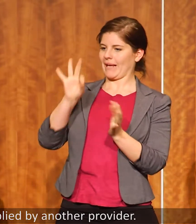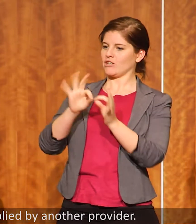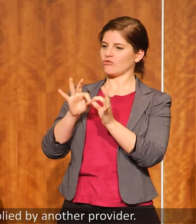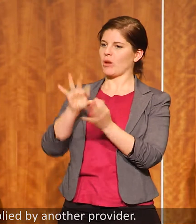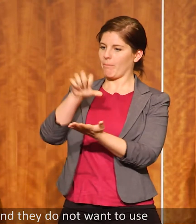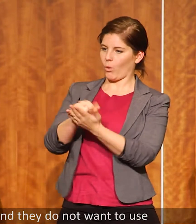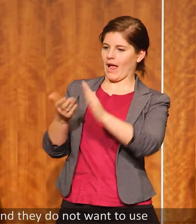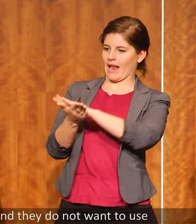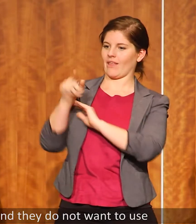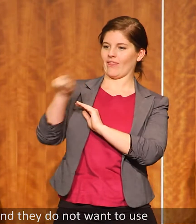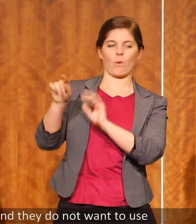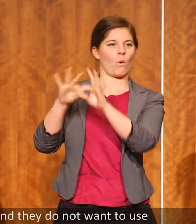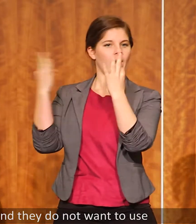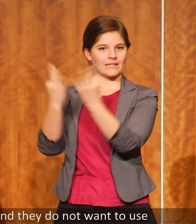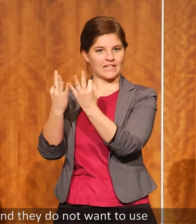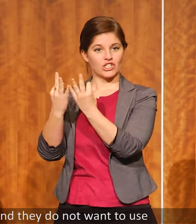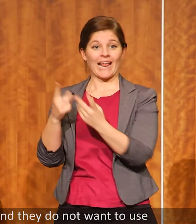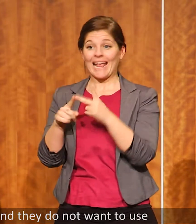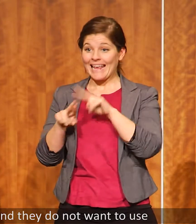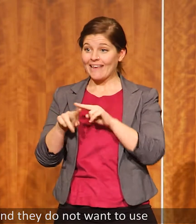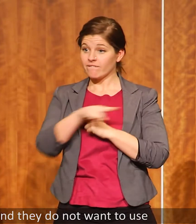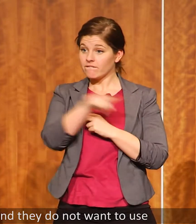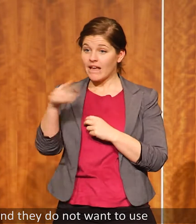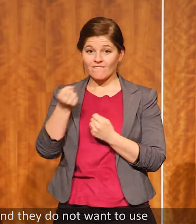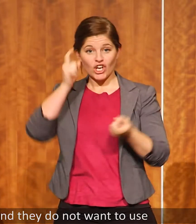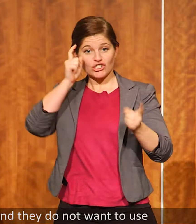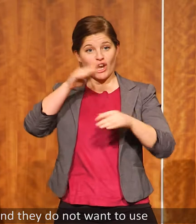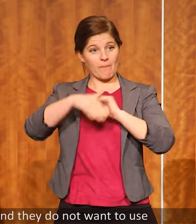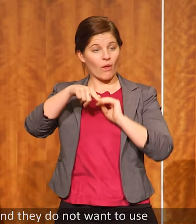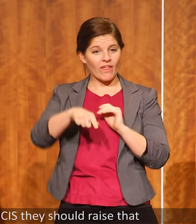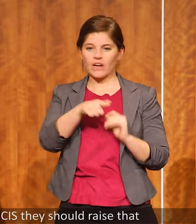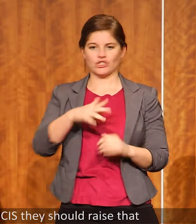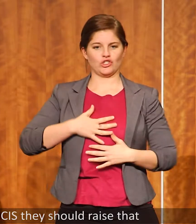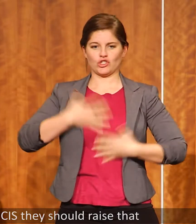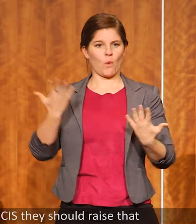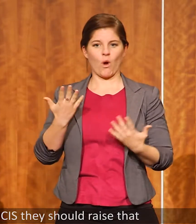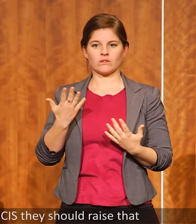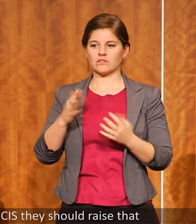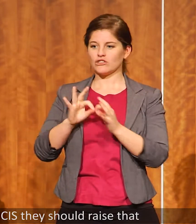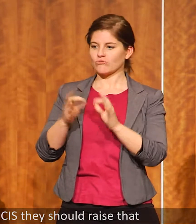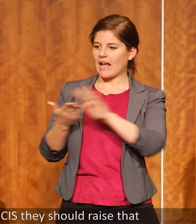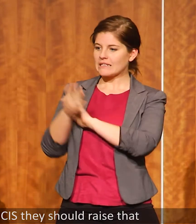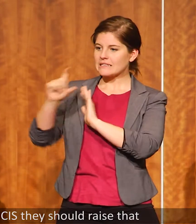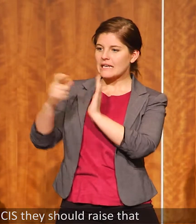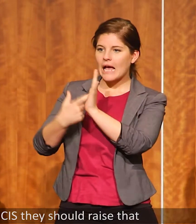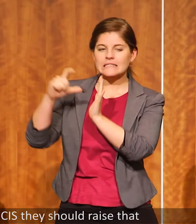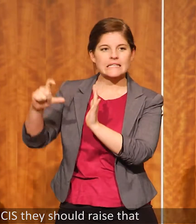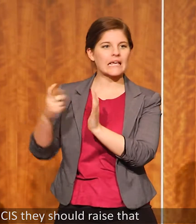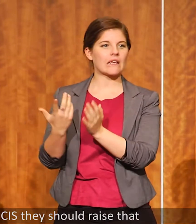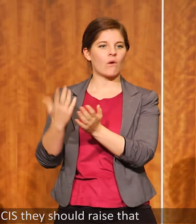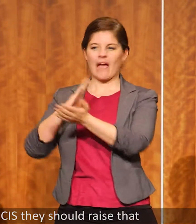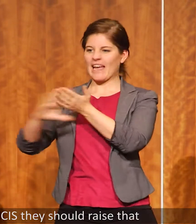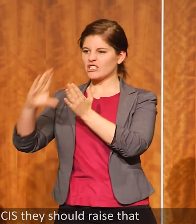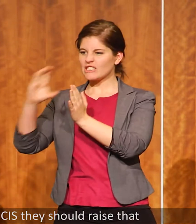provider. If that is of concern to people and they do not want to use interpreters through CRC or